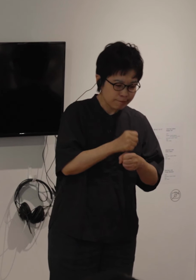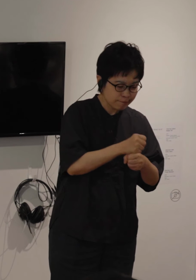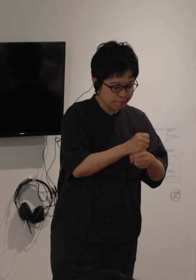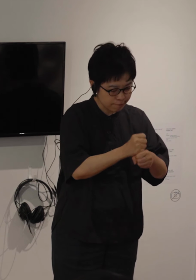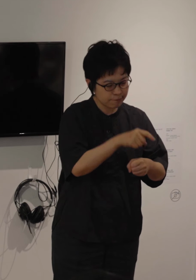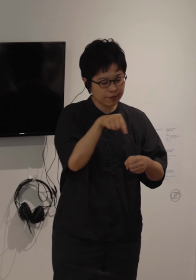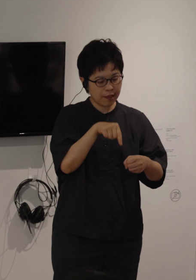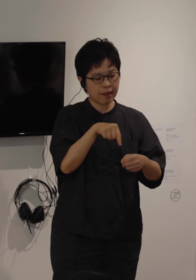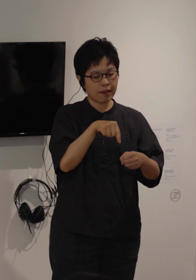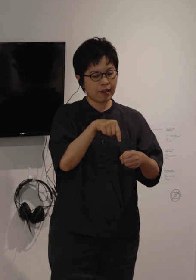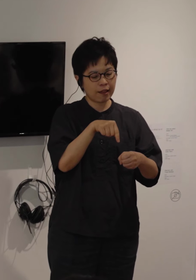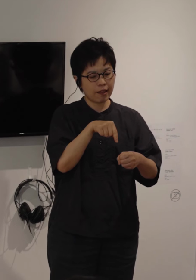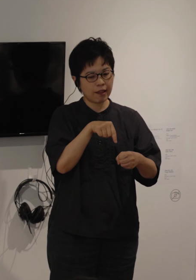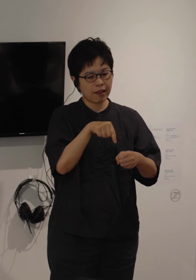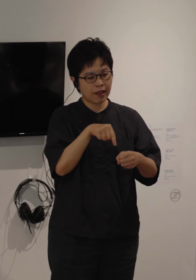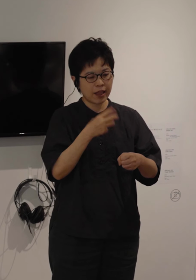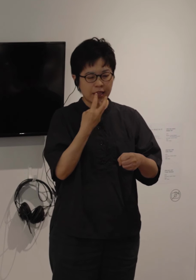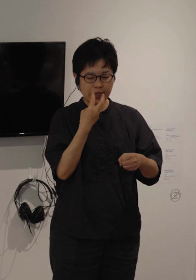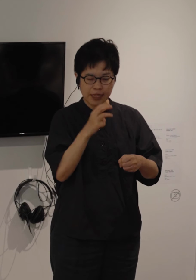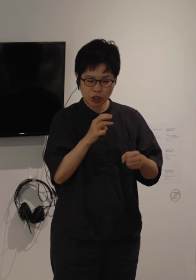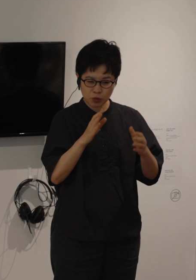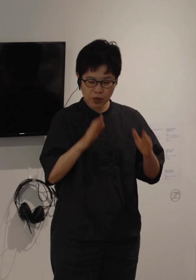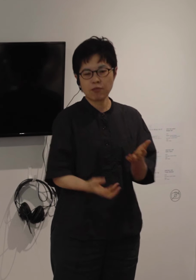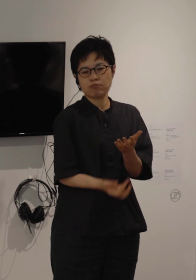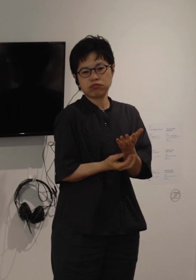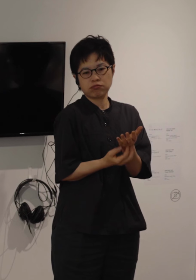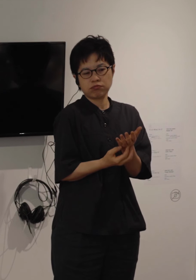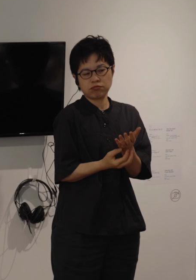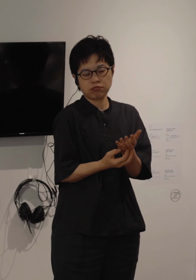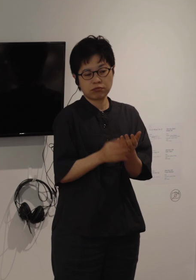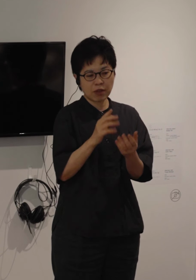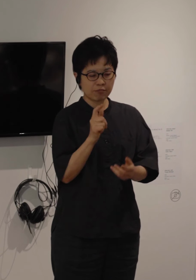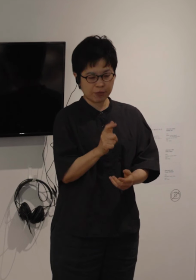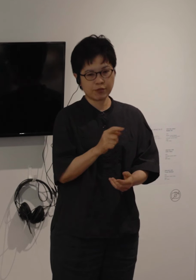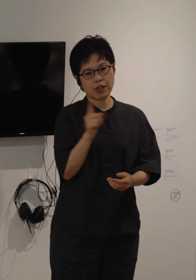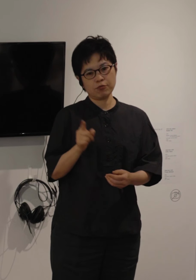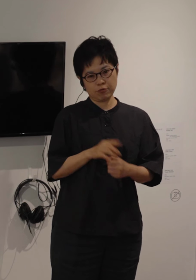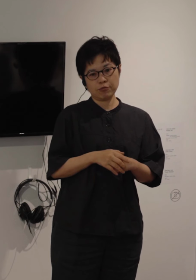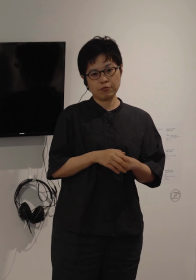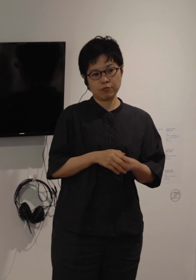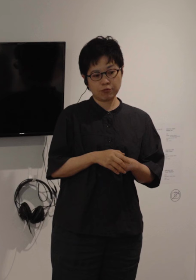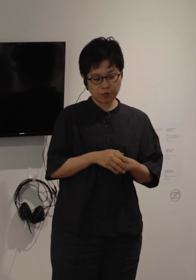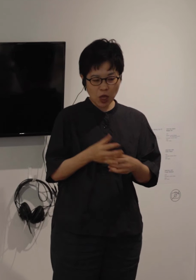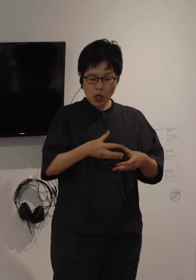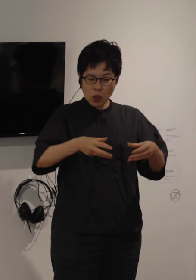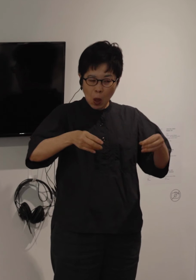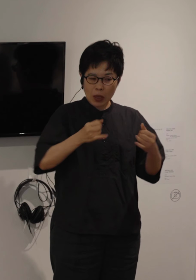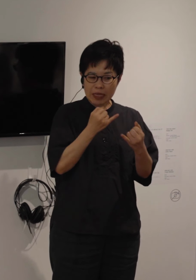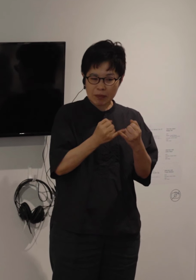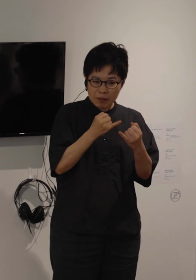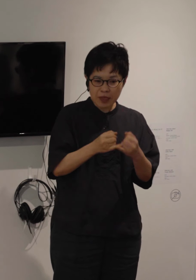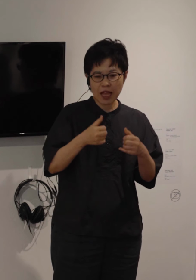30 minutes, and it goes hard, and she wants it to look like porcelain. And she does this because she can't